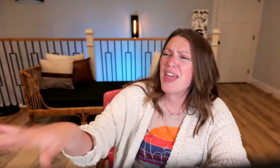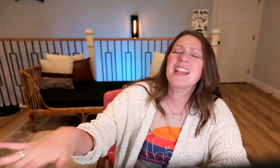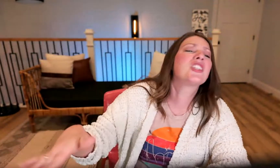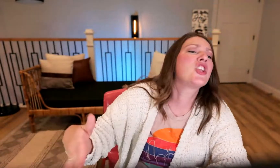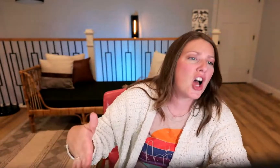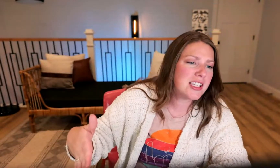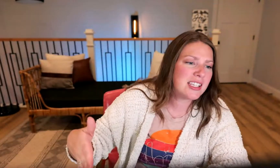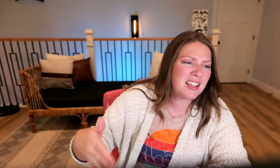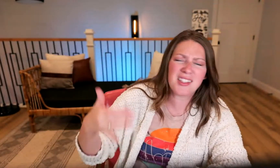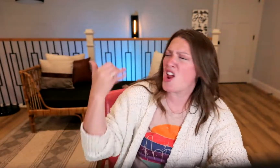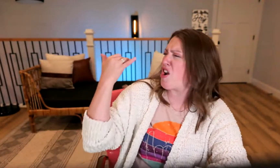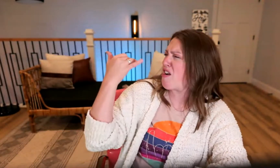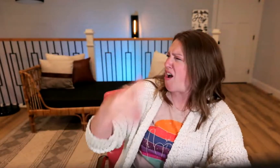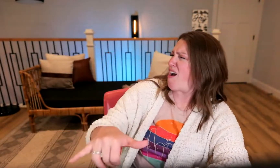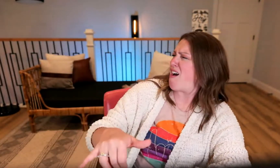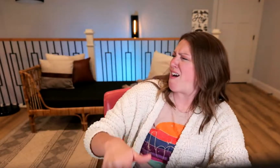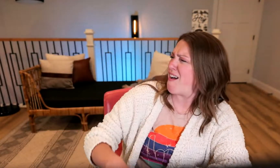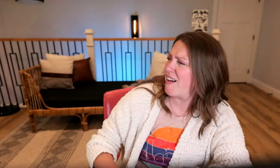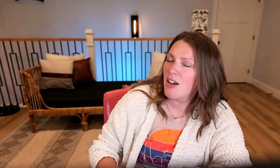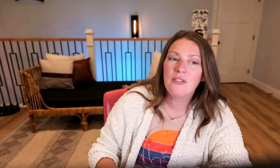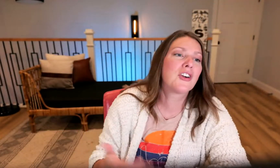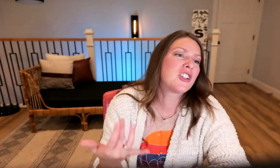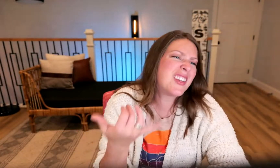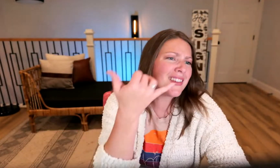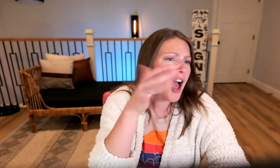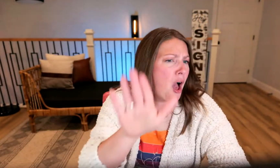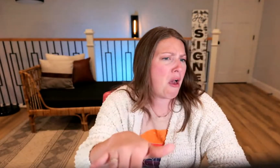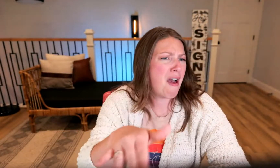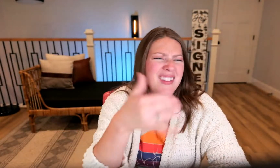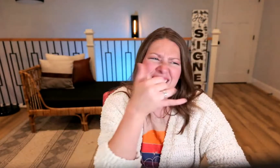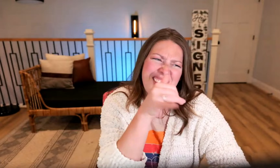that's nonsense versus,